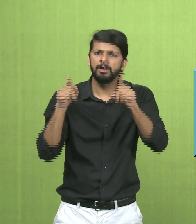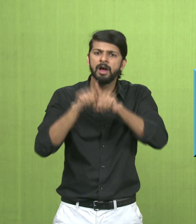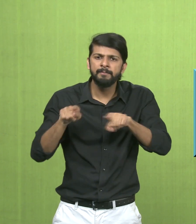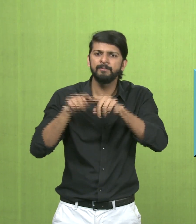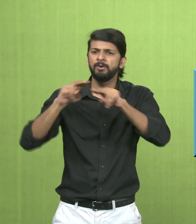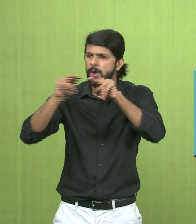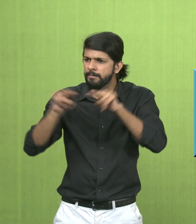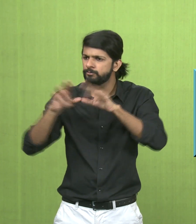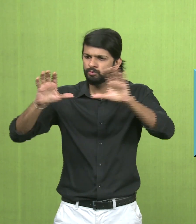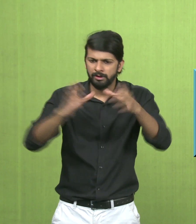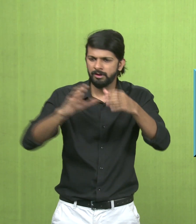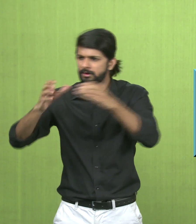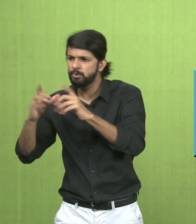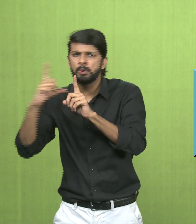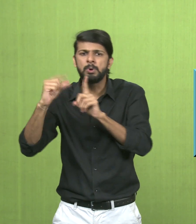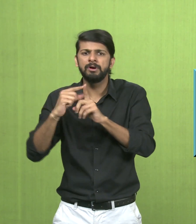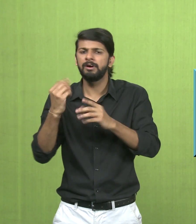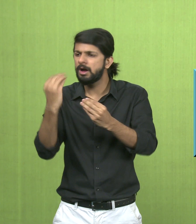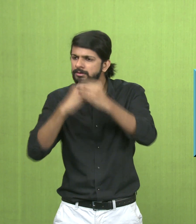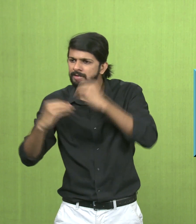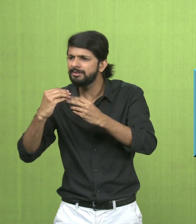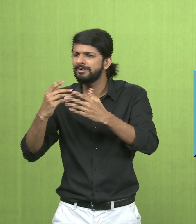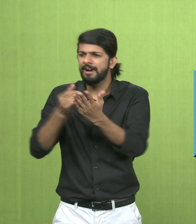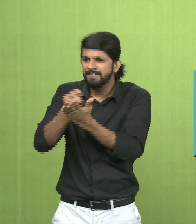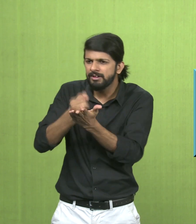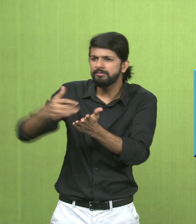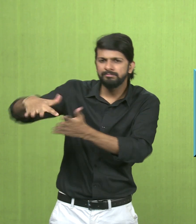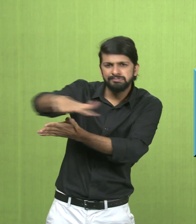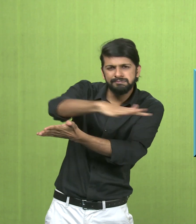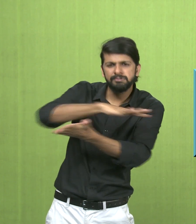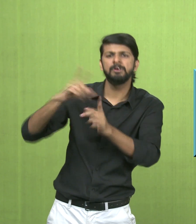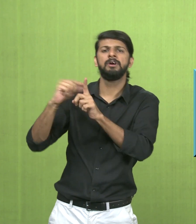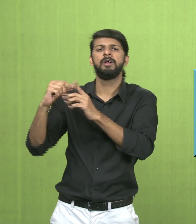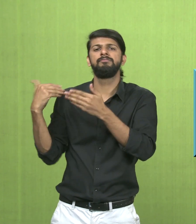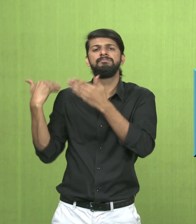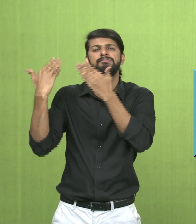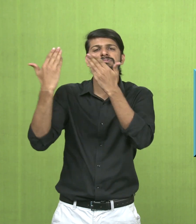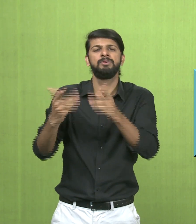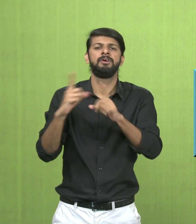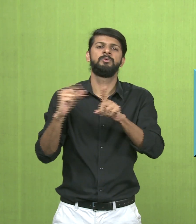express these ideas, their imagination into a visual work.